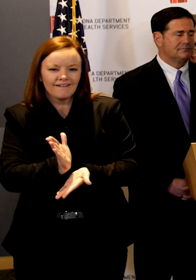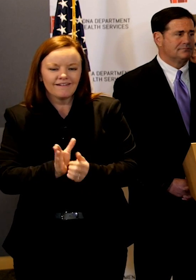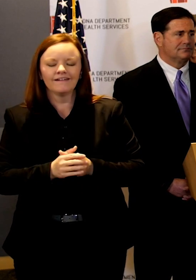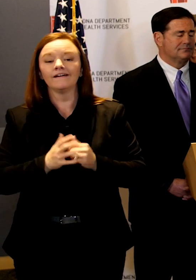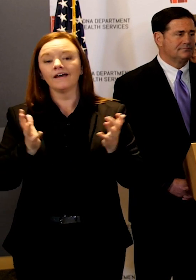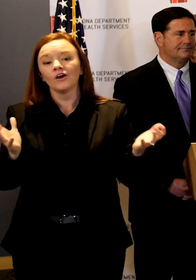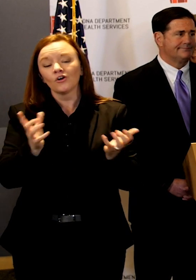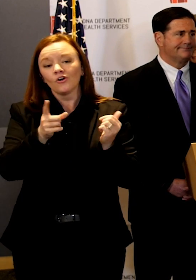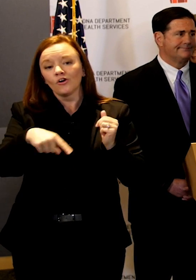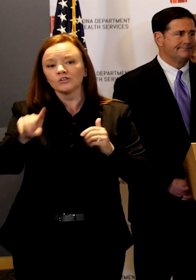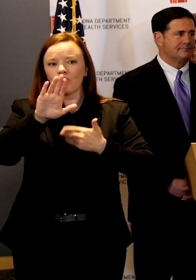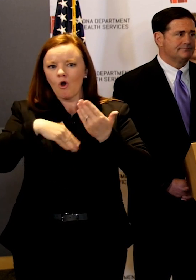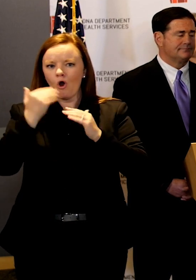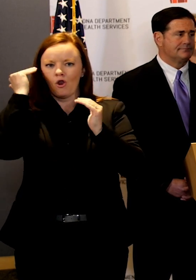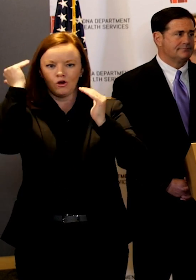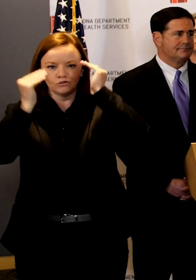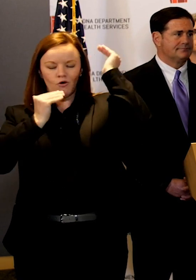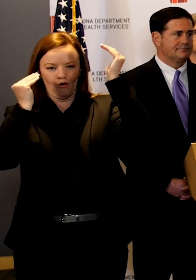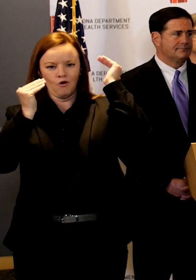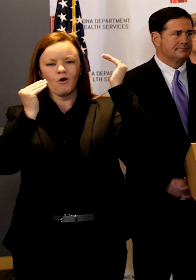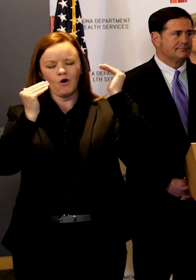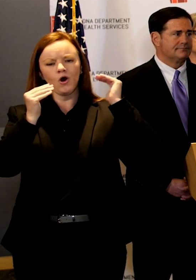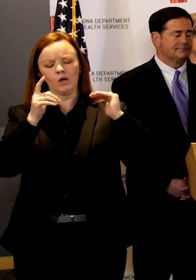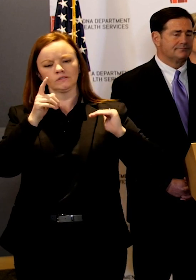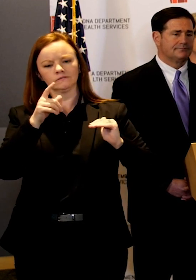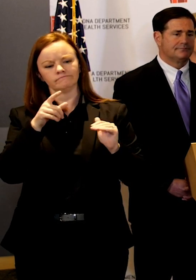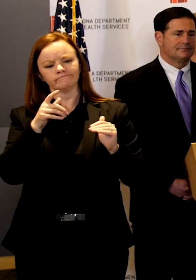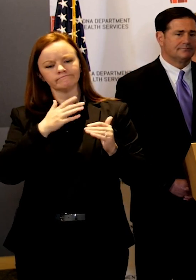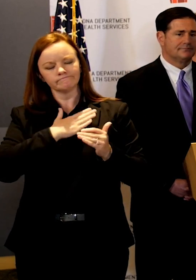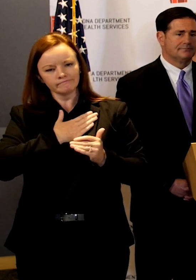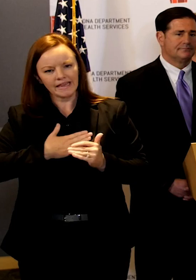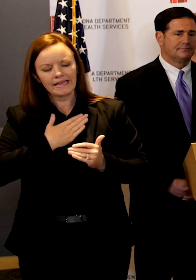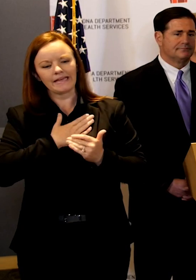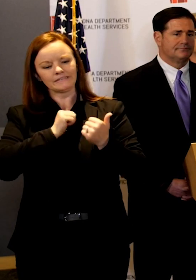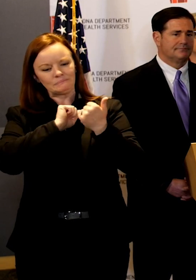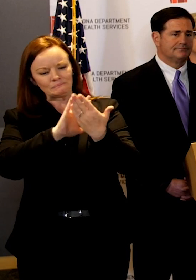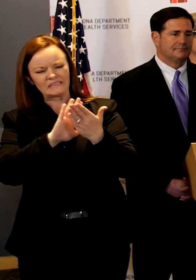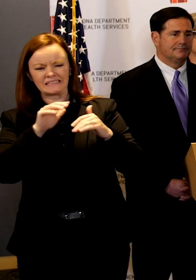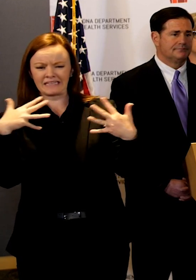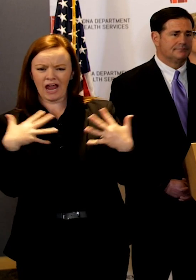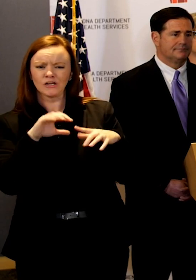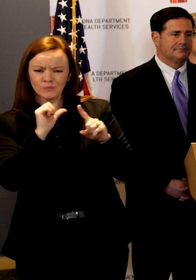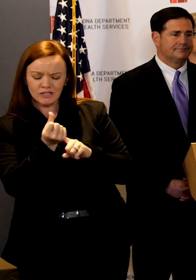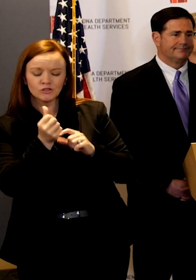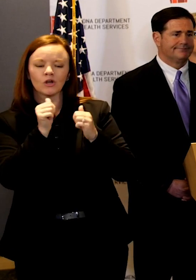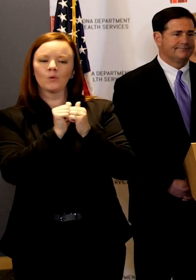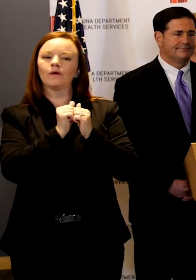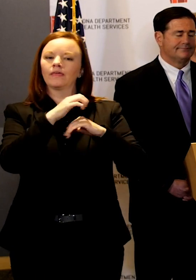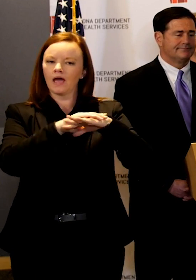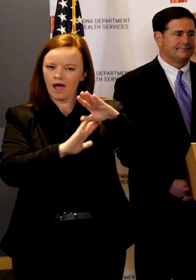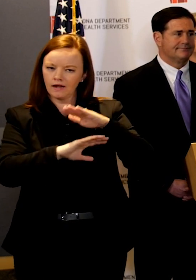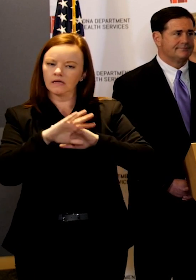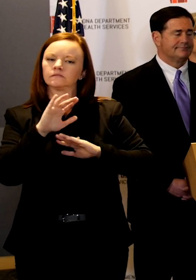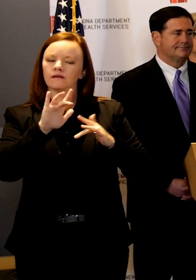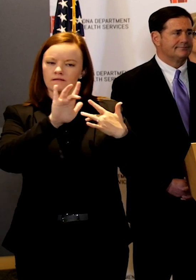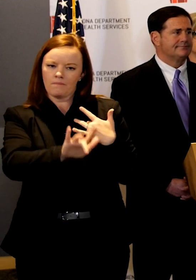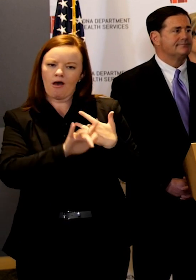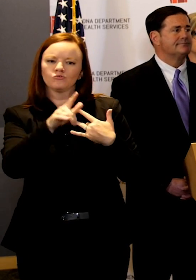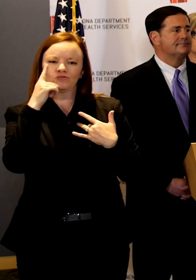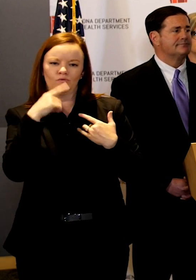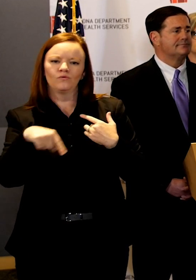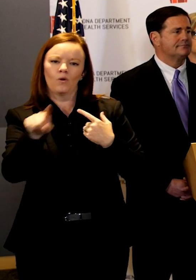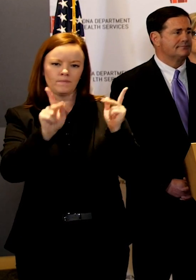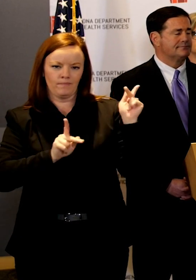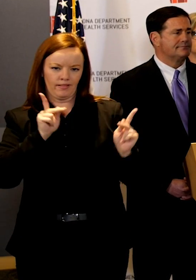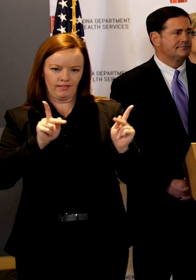I encourage every adult to approach this scary situation with kindness and compassion towards others. It's our job